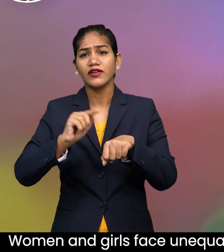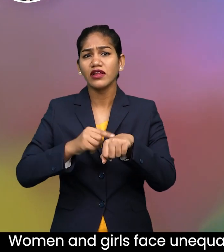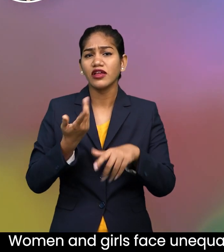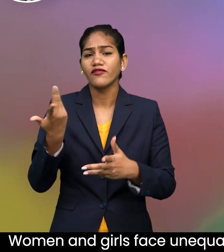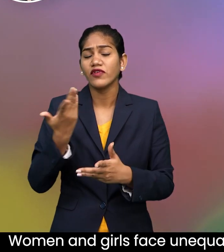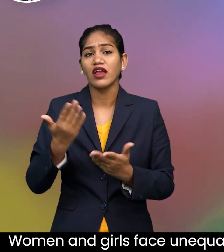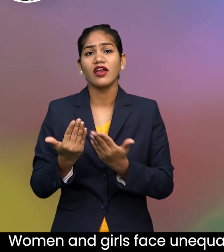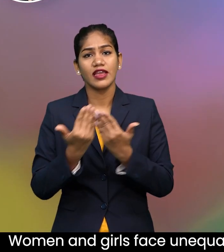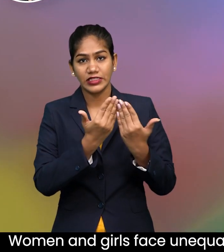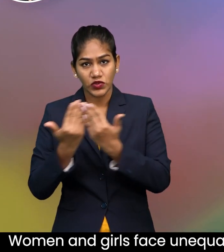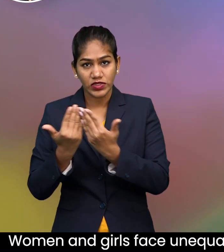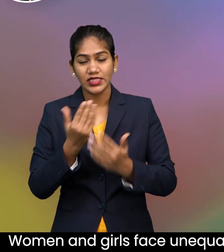development.